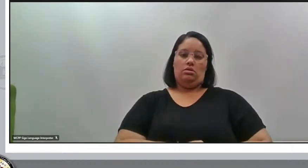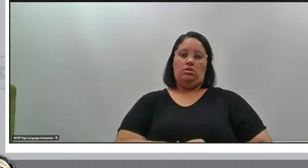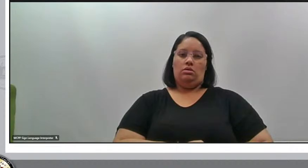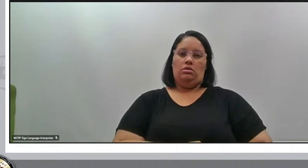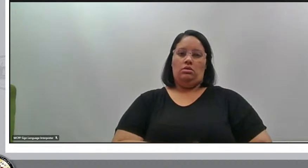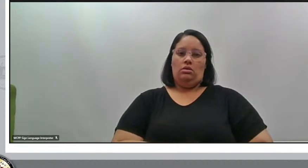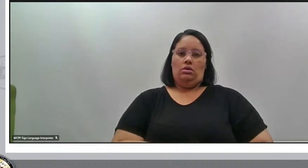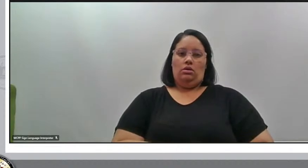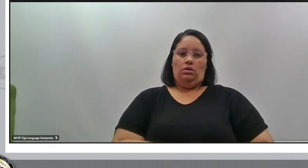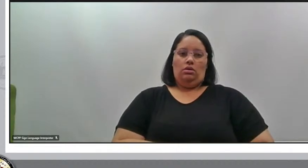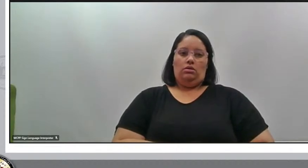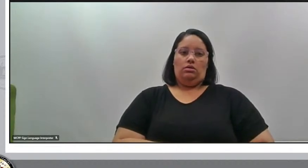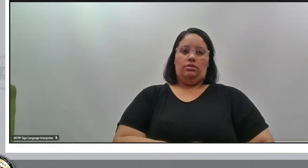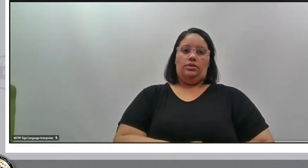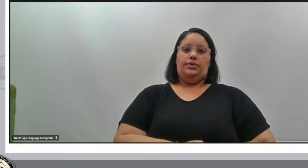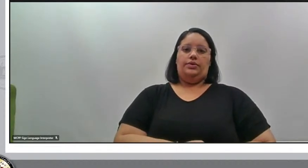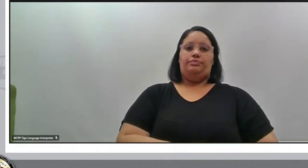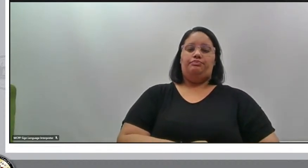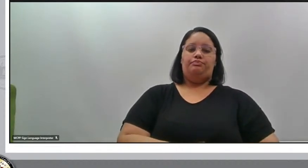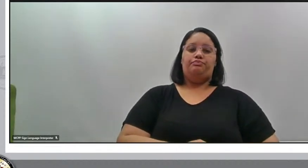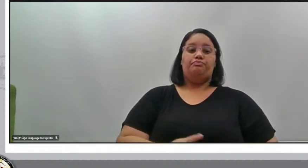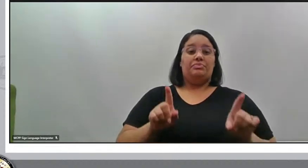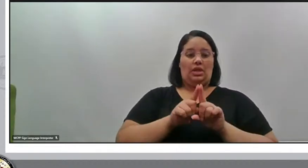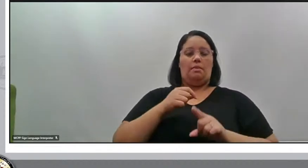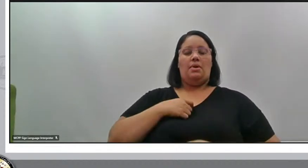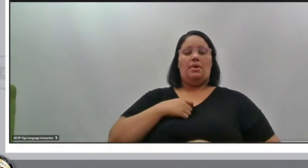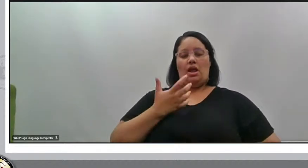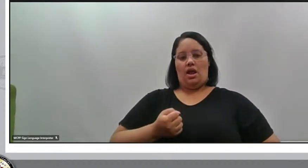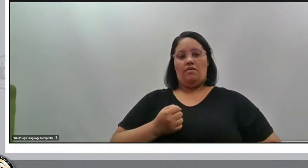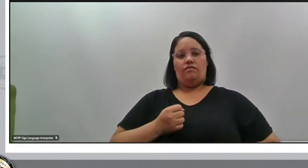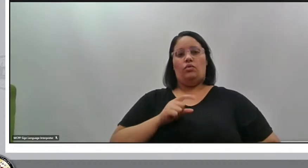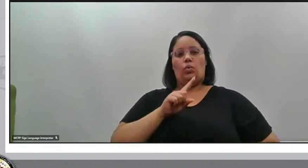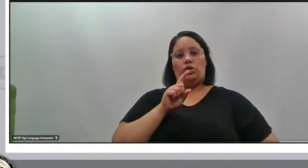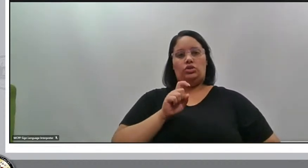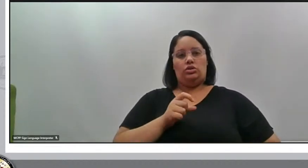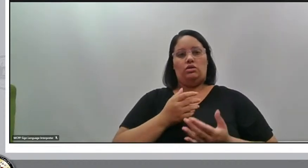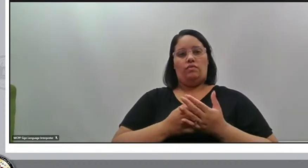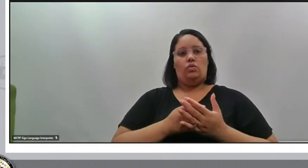Thank you. I also have some questions on page 63, table